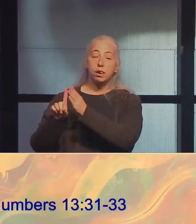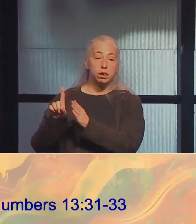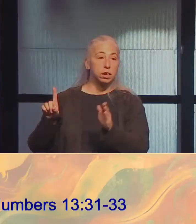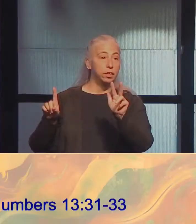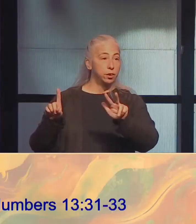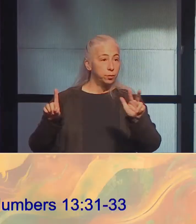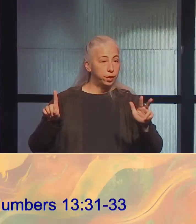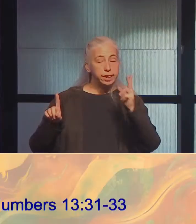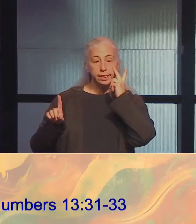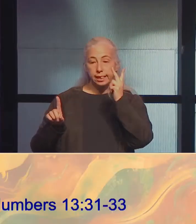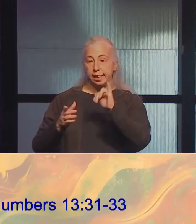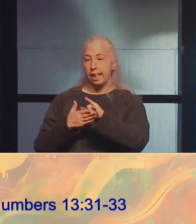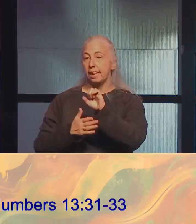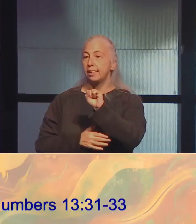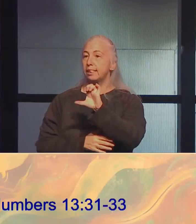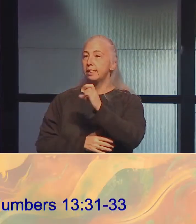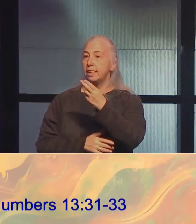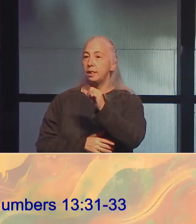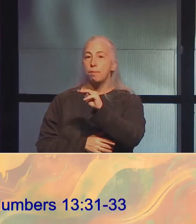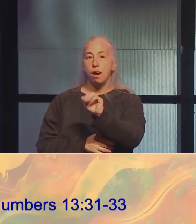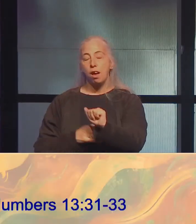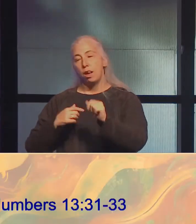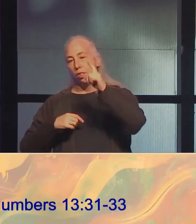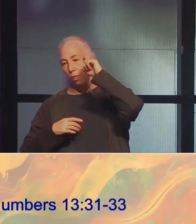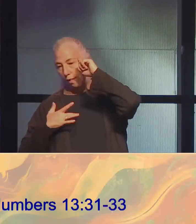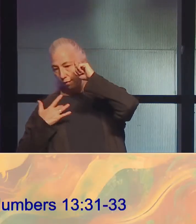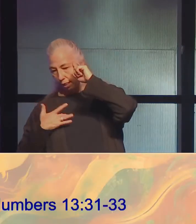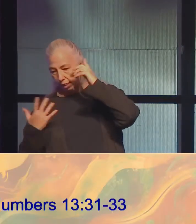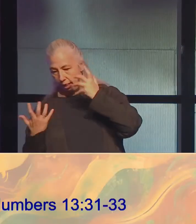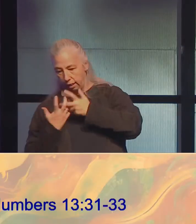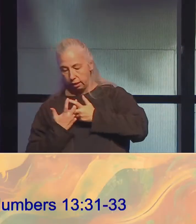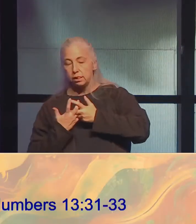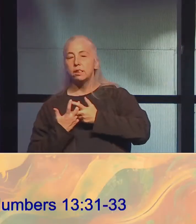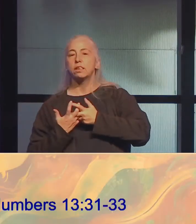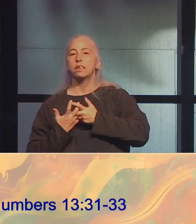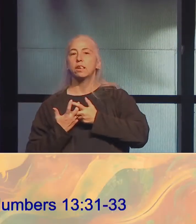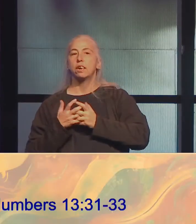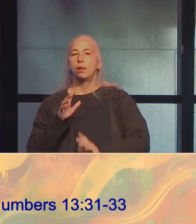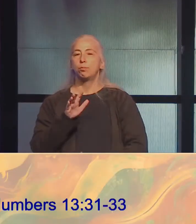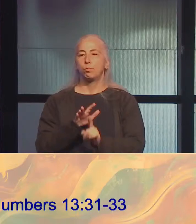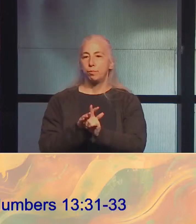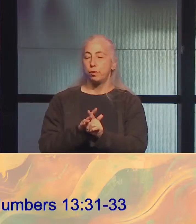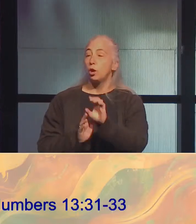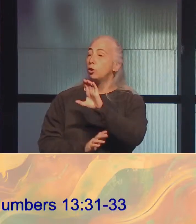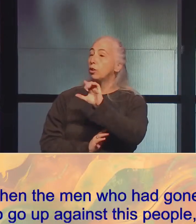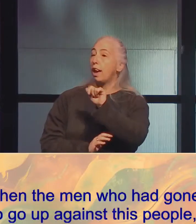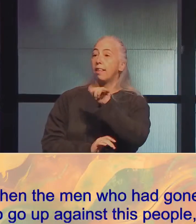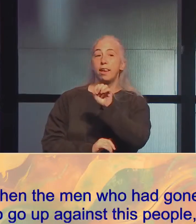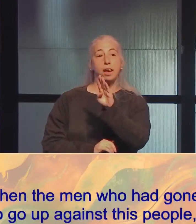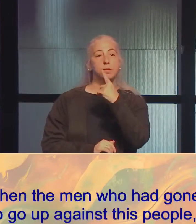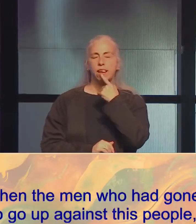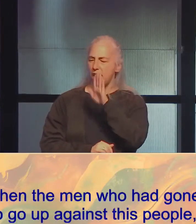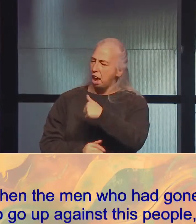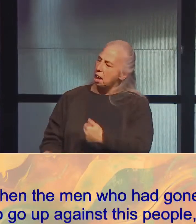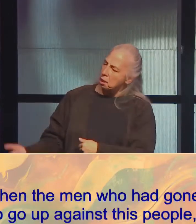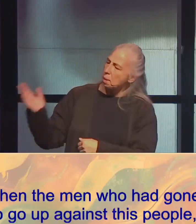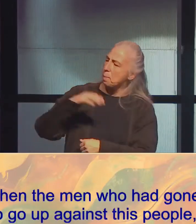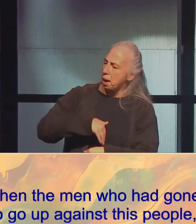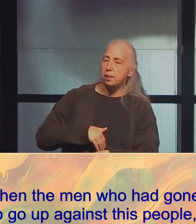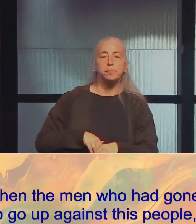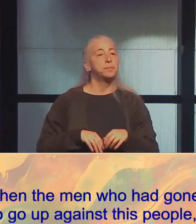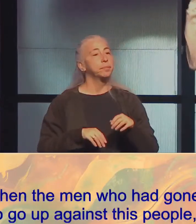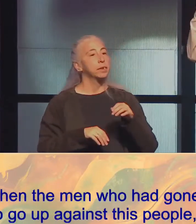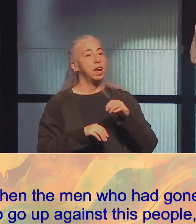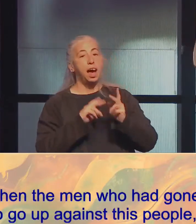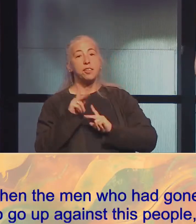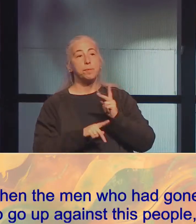of the thought feelings kind of emerge. So Caleb is like, let's go. And the men who had gone up with him, it says, they